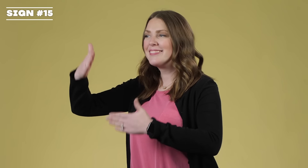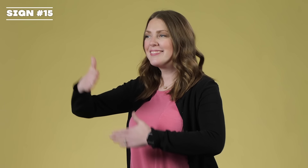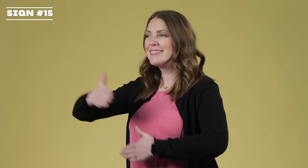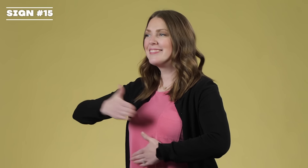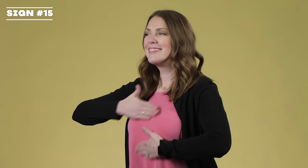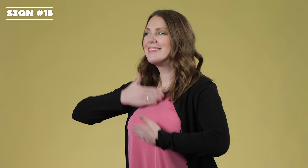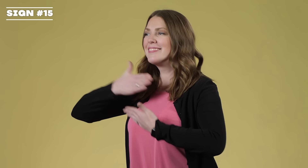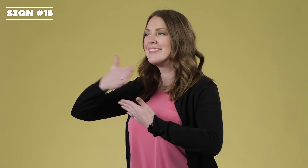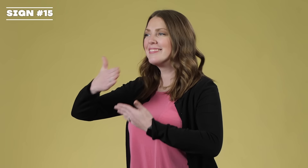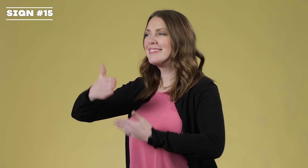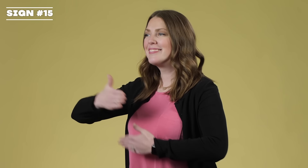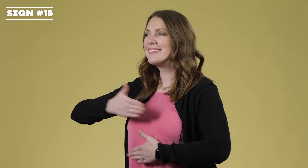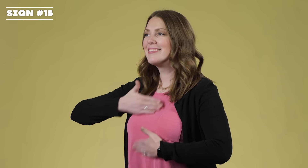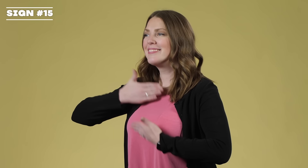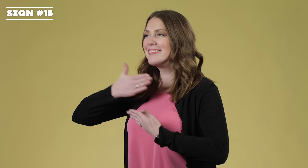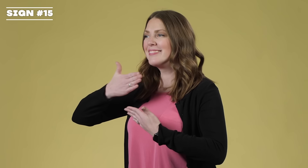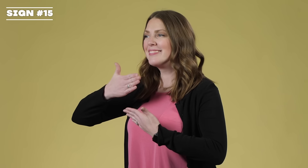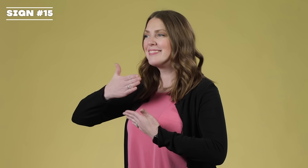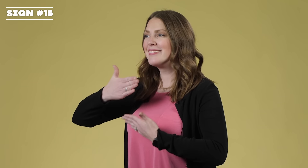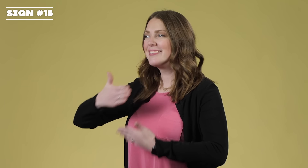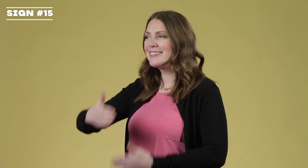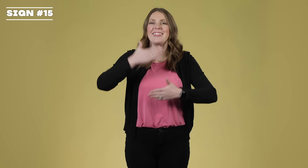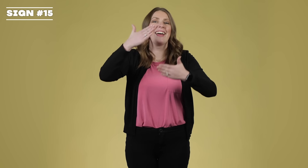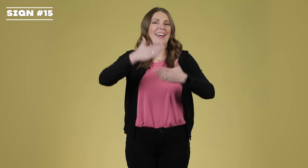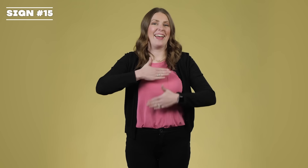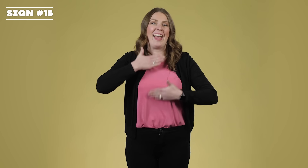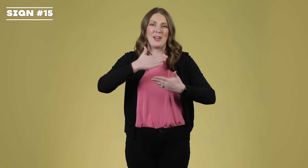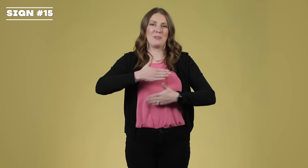up like in a happy motion. Happy.